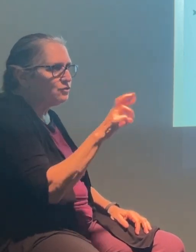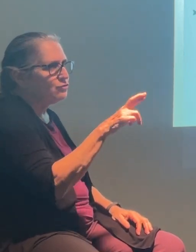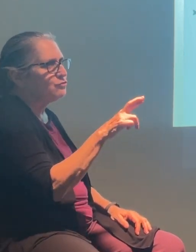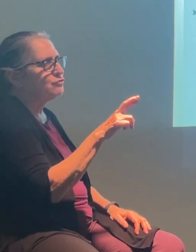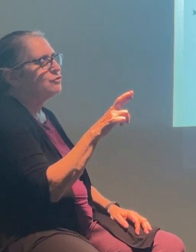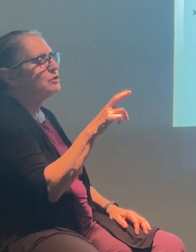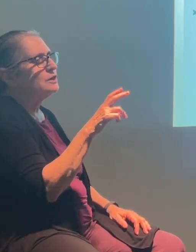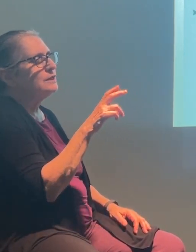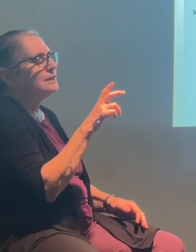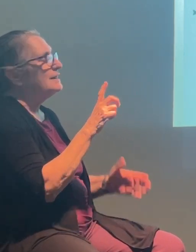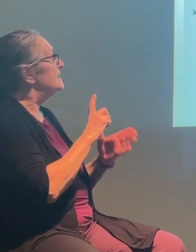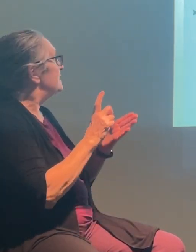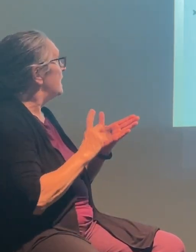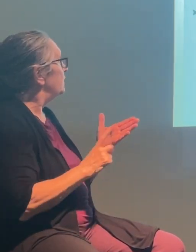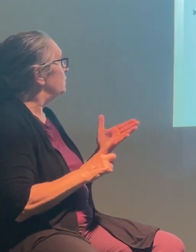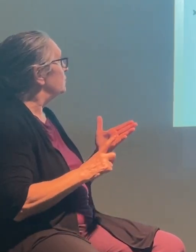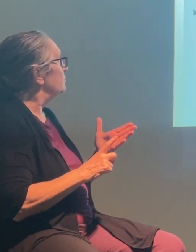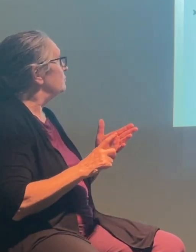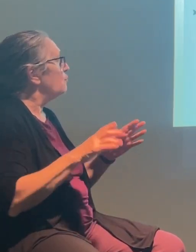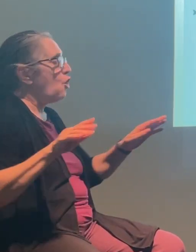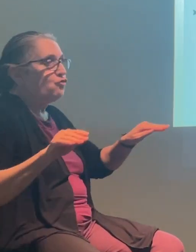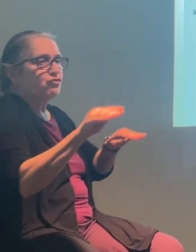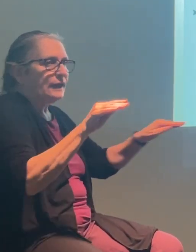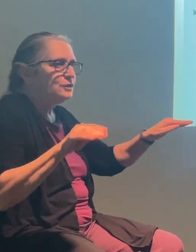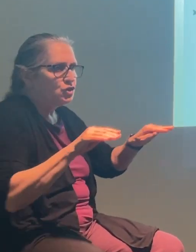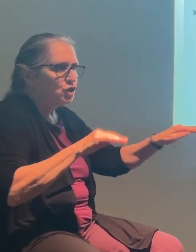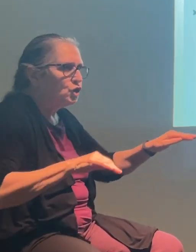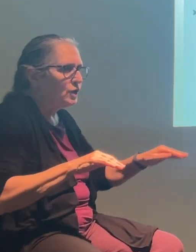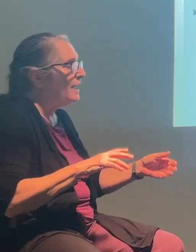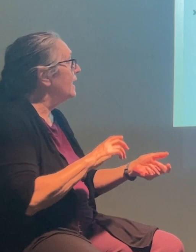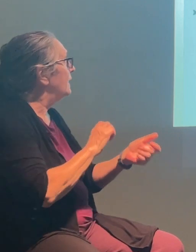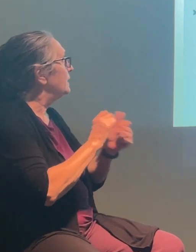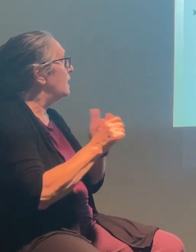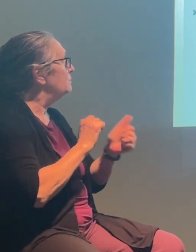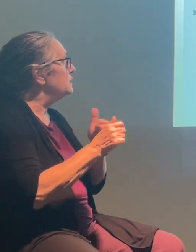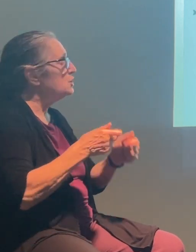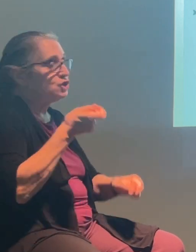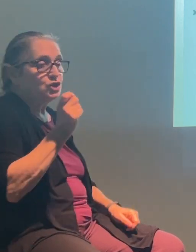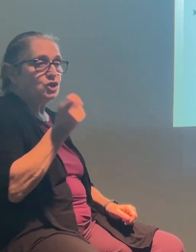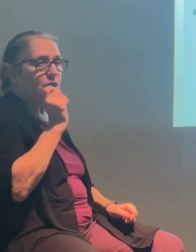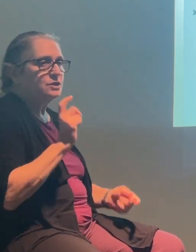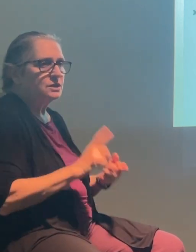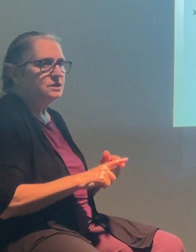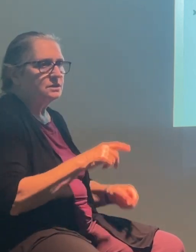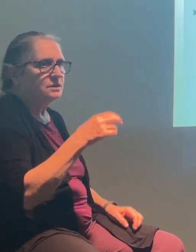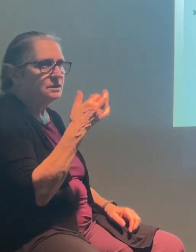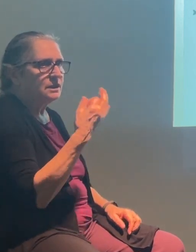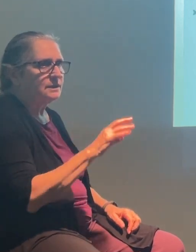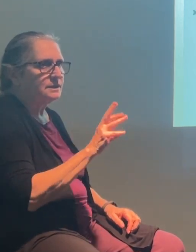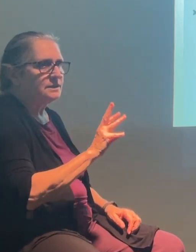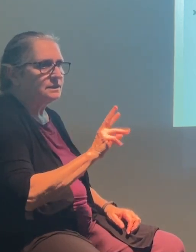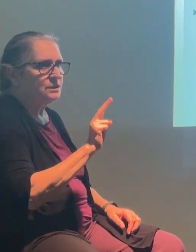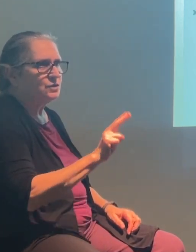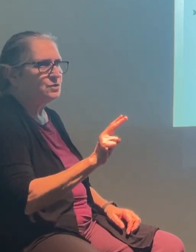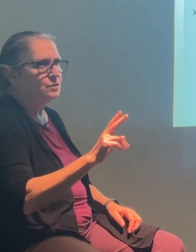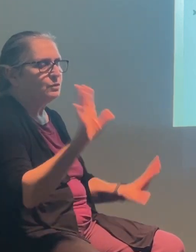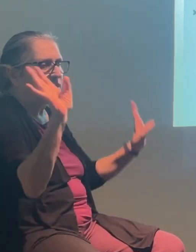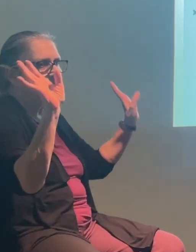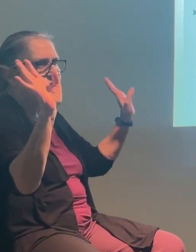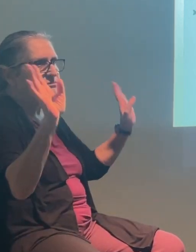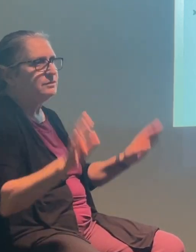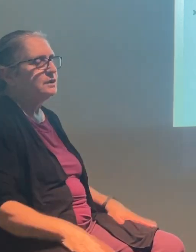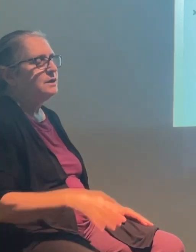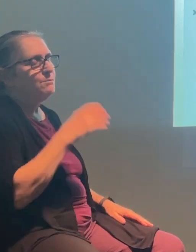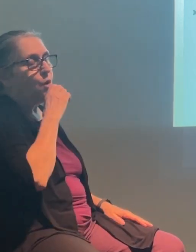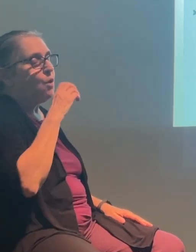arranger. Arranger is when you move things around just to make them a little nicer. And competition judge until 1962 when he kind of like gave up. He's like, I'm